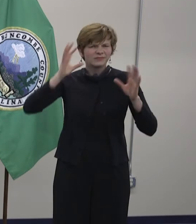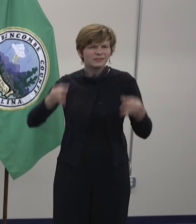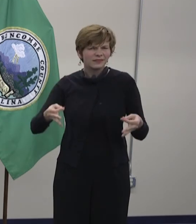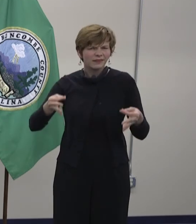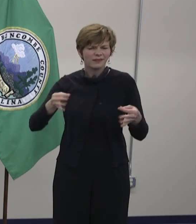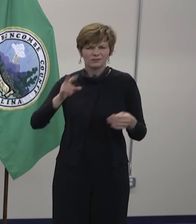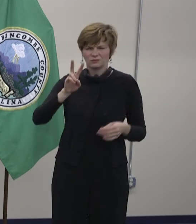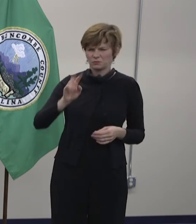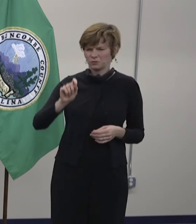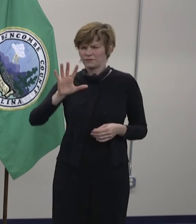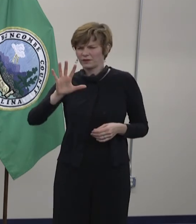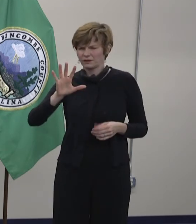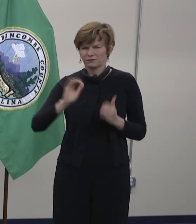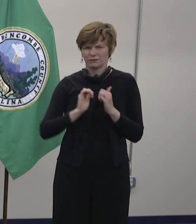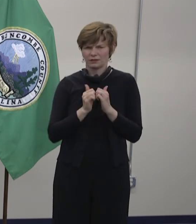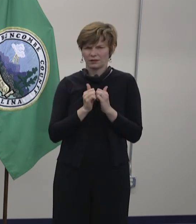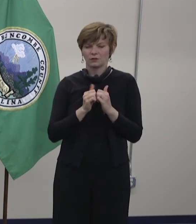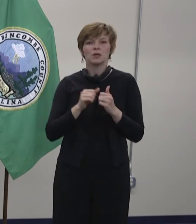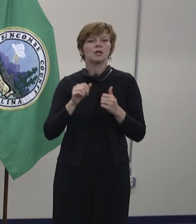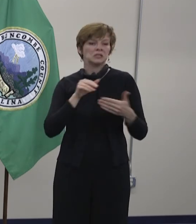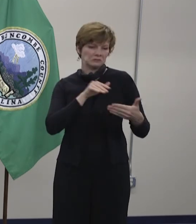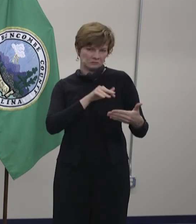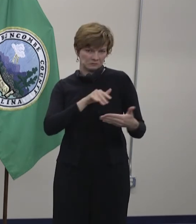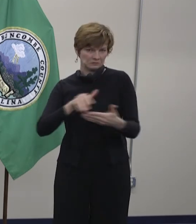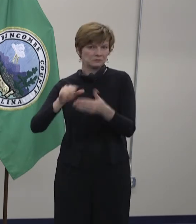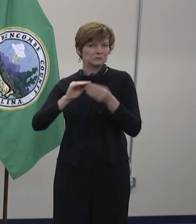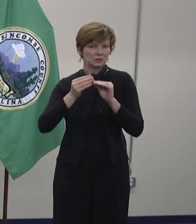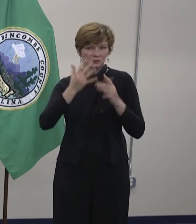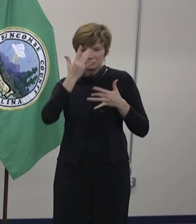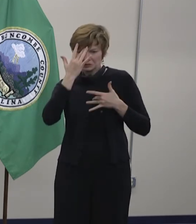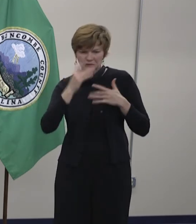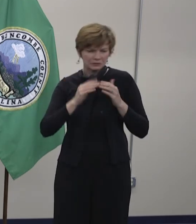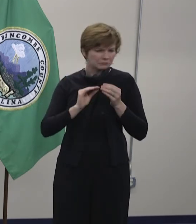of positive data trends and metrics across the state.